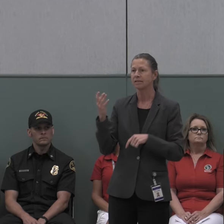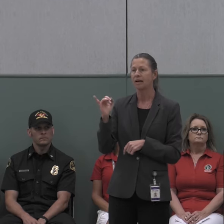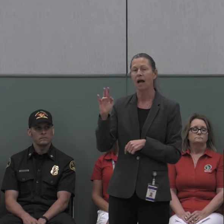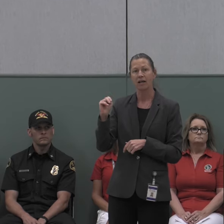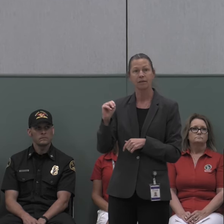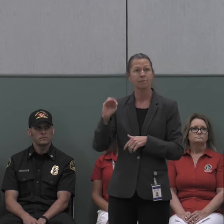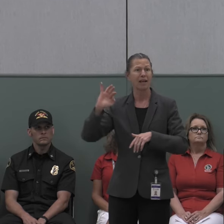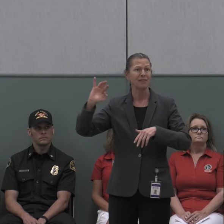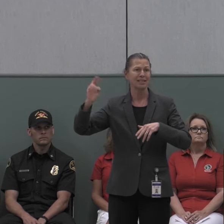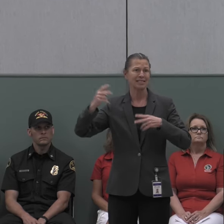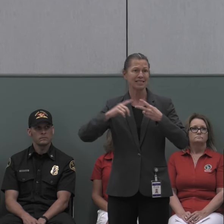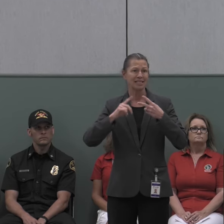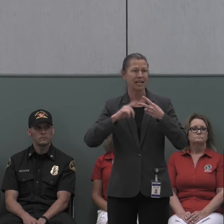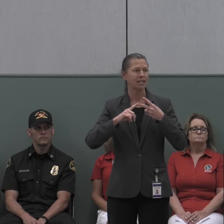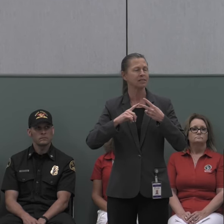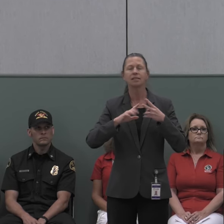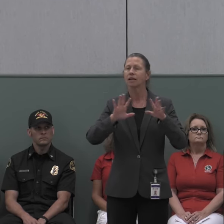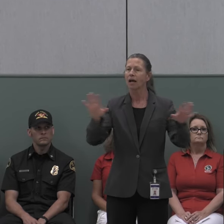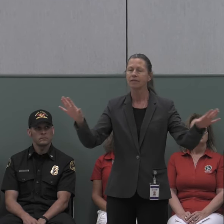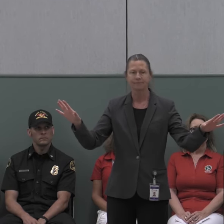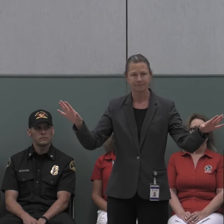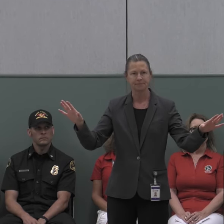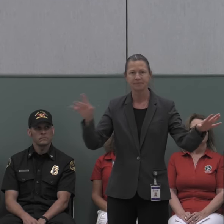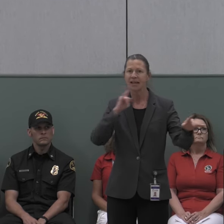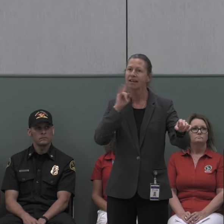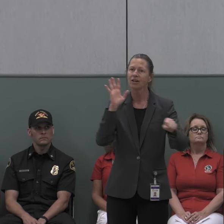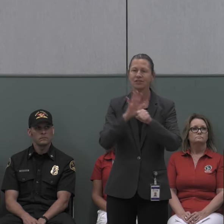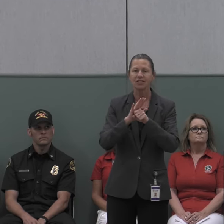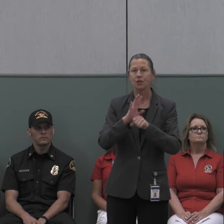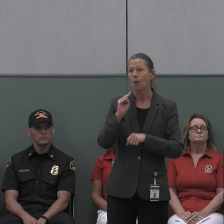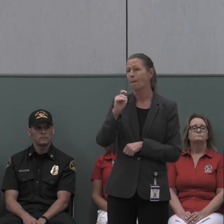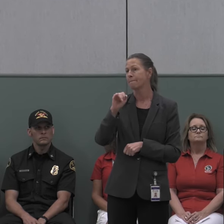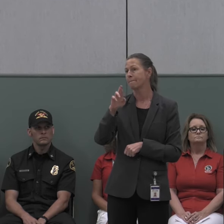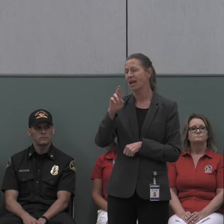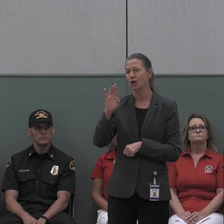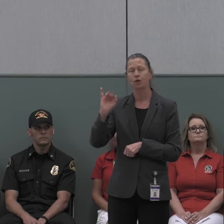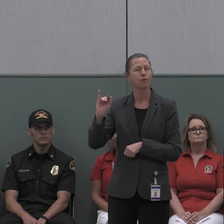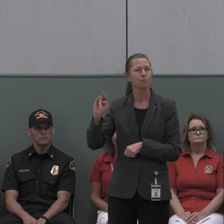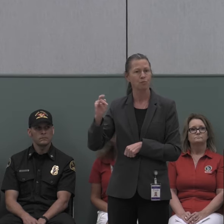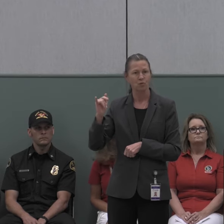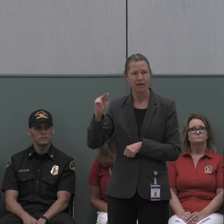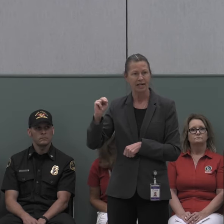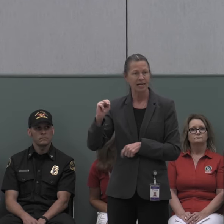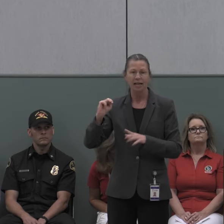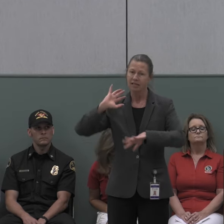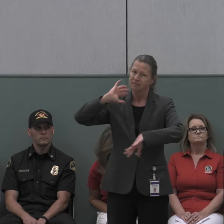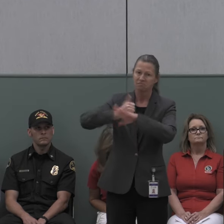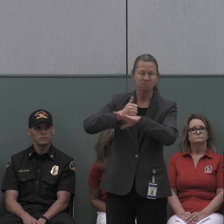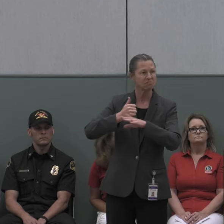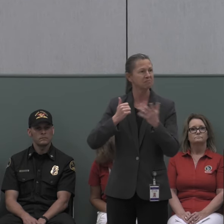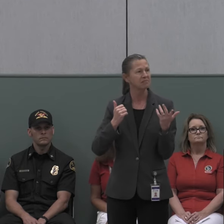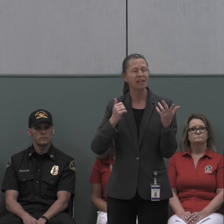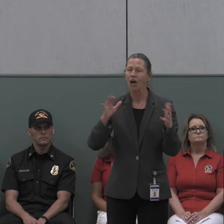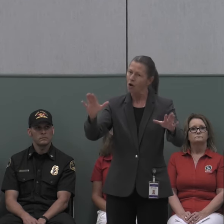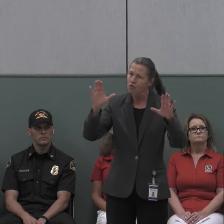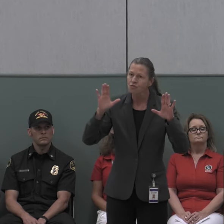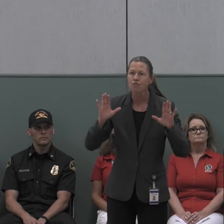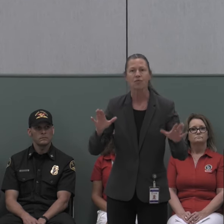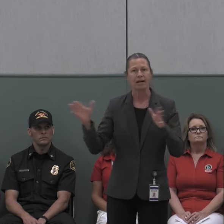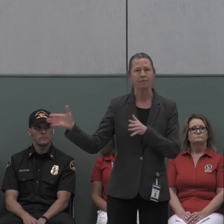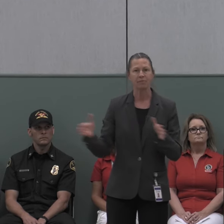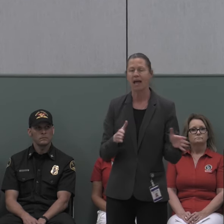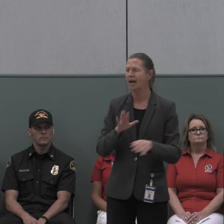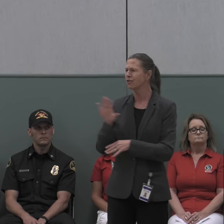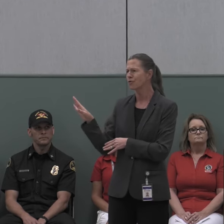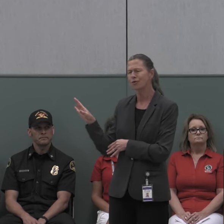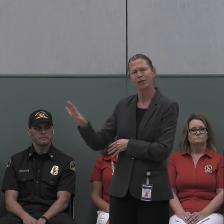one thing, is I kind of got to guarantee you, Mayor Breeden has put together one heck of a plan. Her and her staff have been phenomenal in